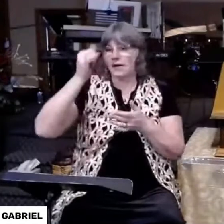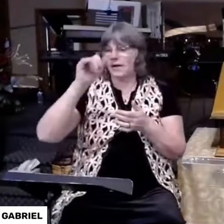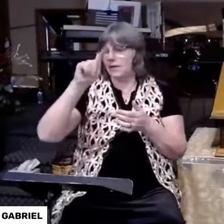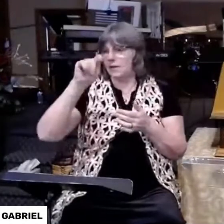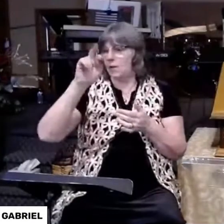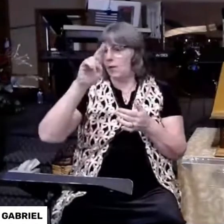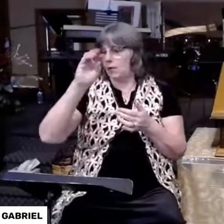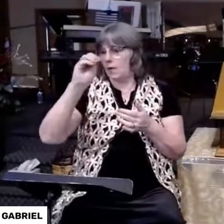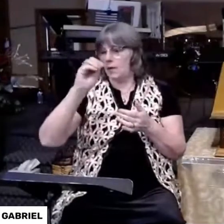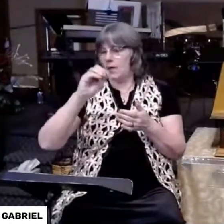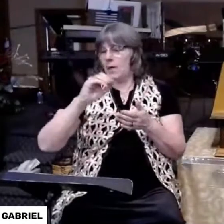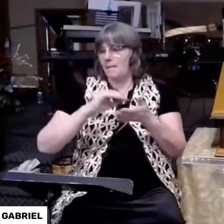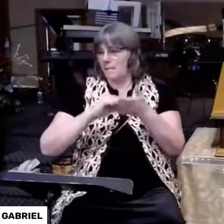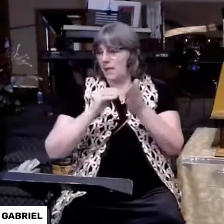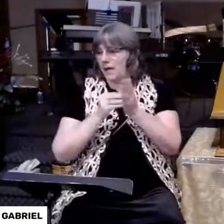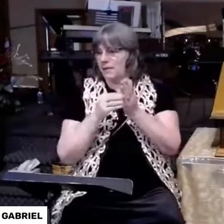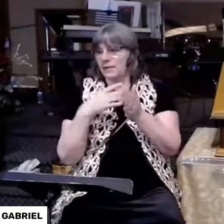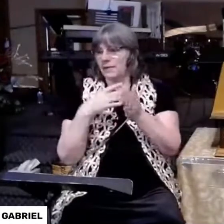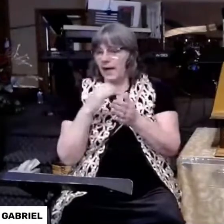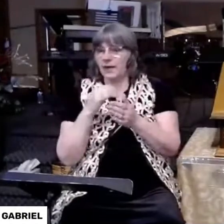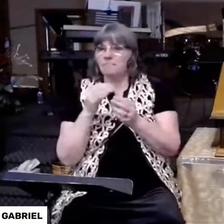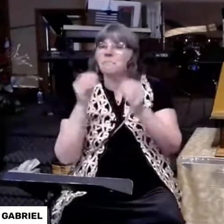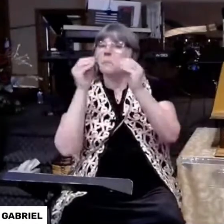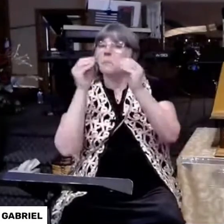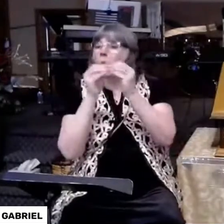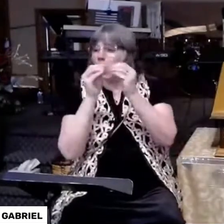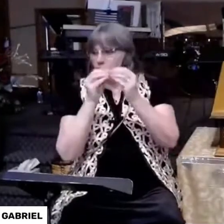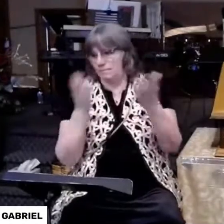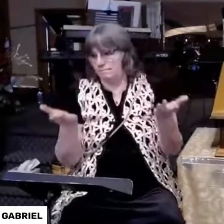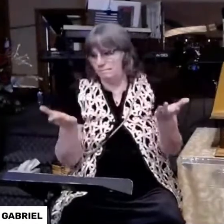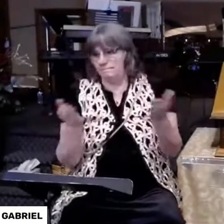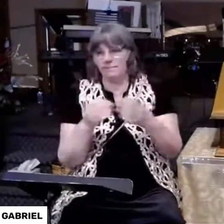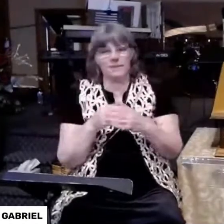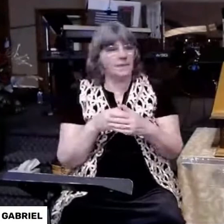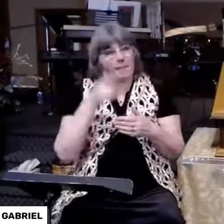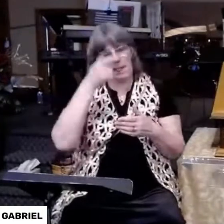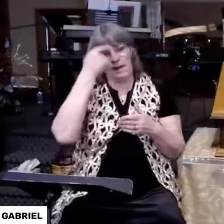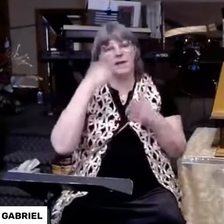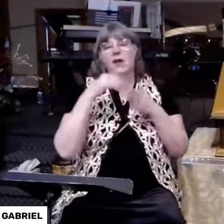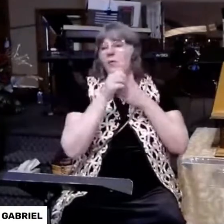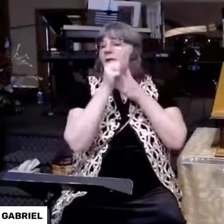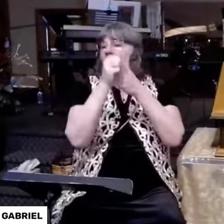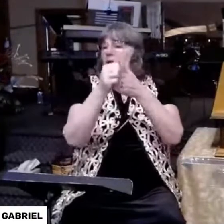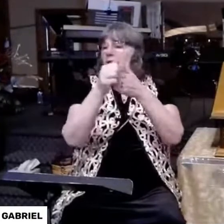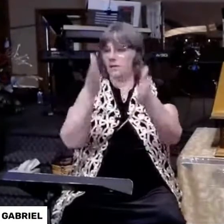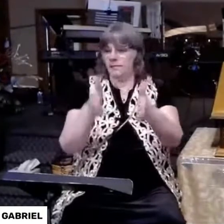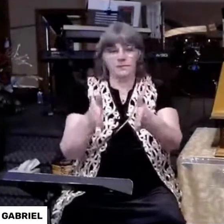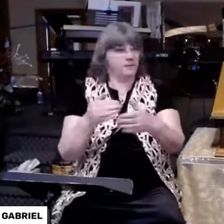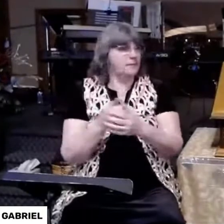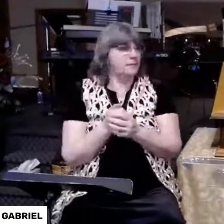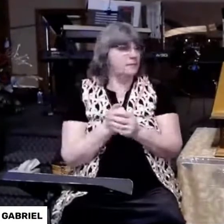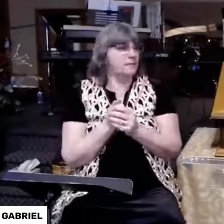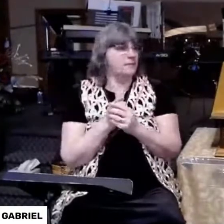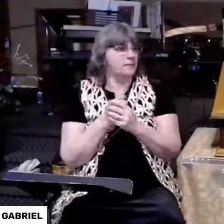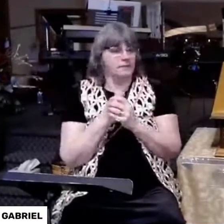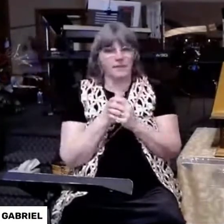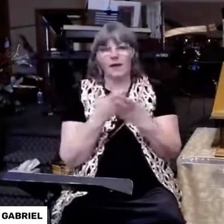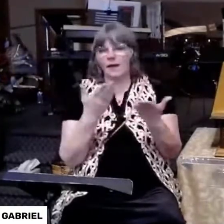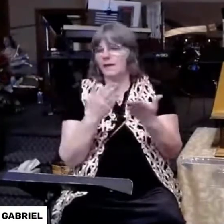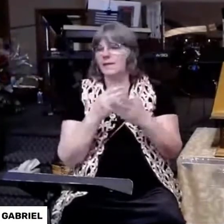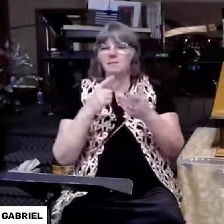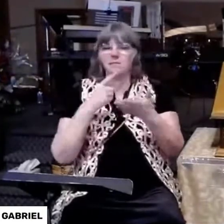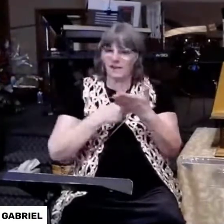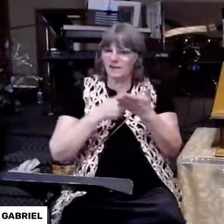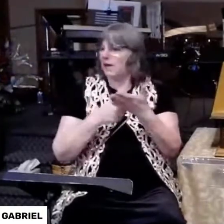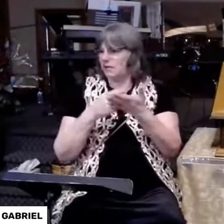Yitro, some people say, is actually more of a title because he was a leader. So, this is some of the discussions